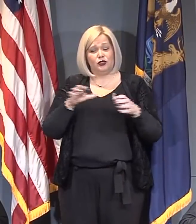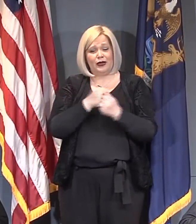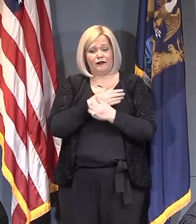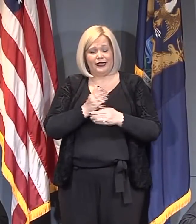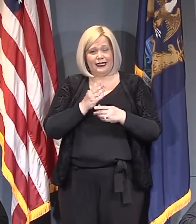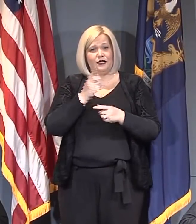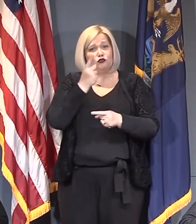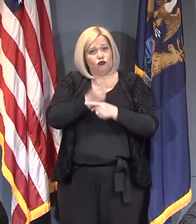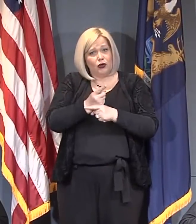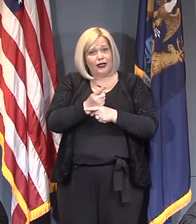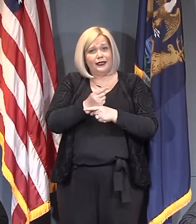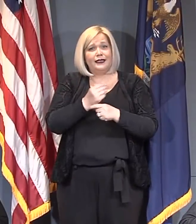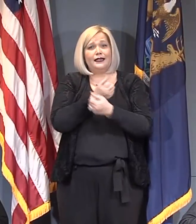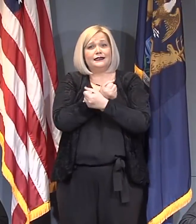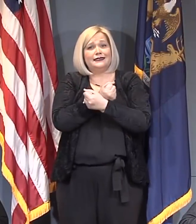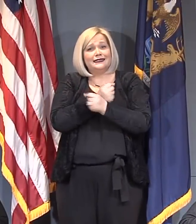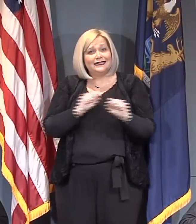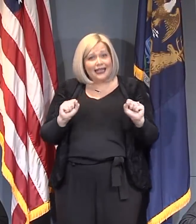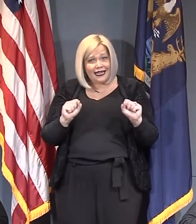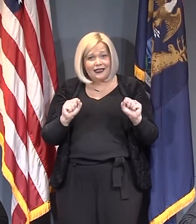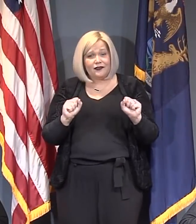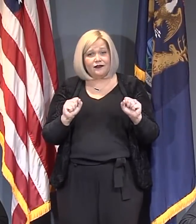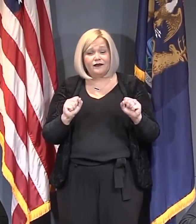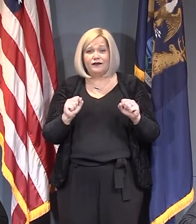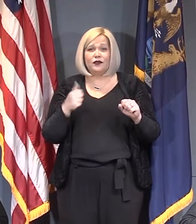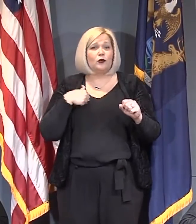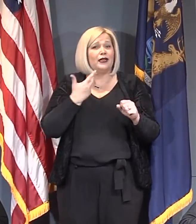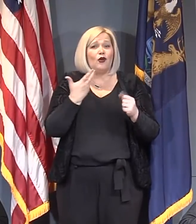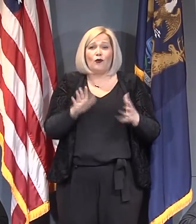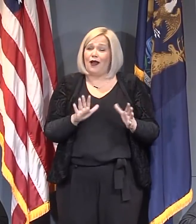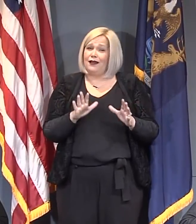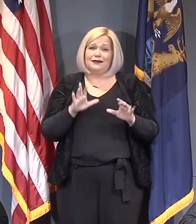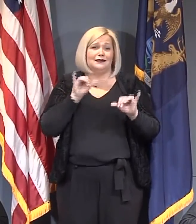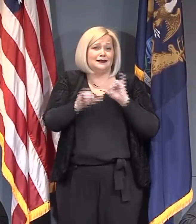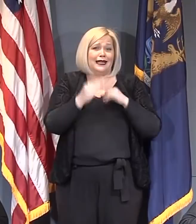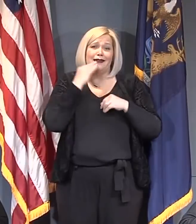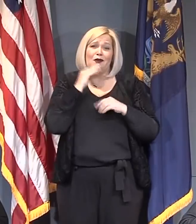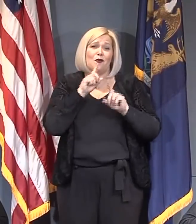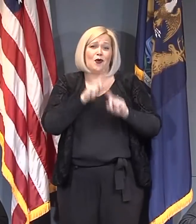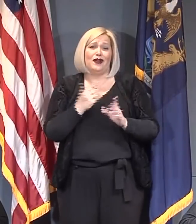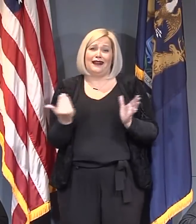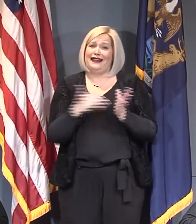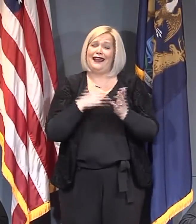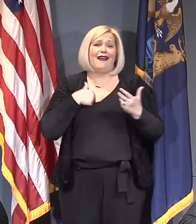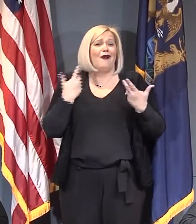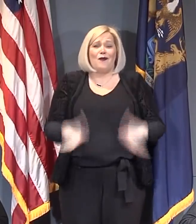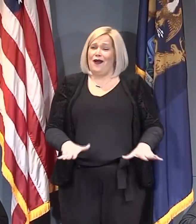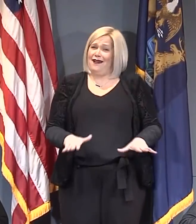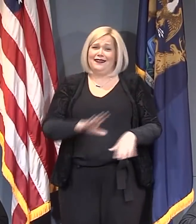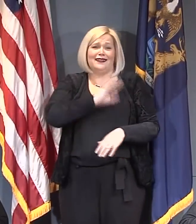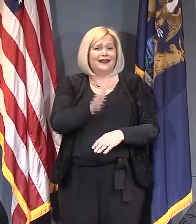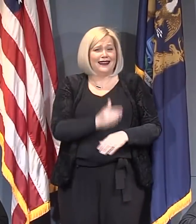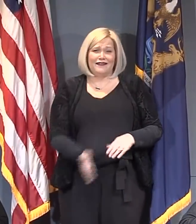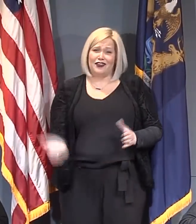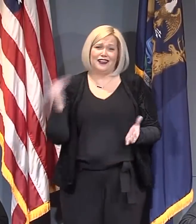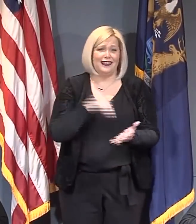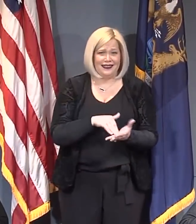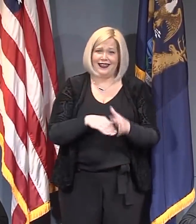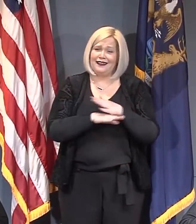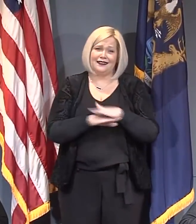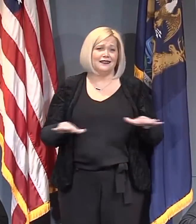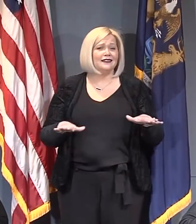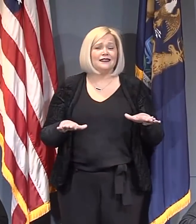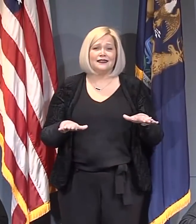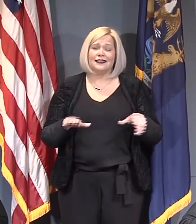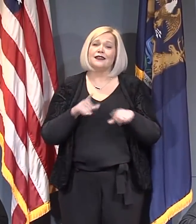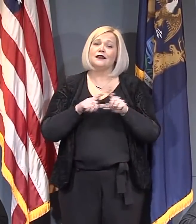do it safely and don't ever have to think about a stay-home order again is my goal. But it's going to take time people